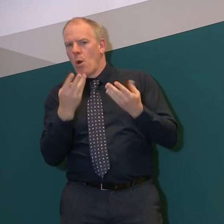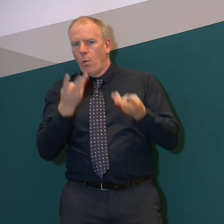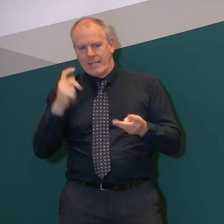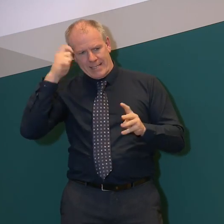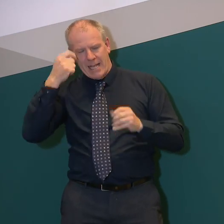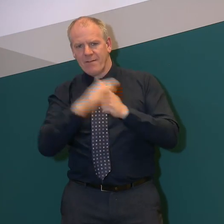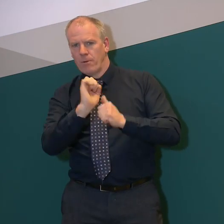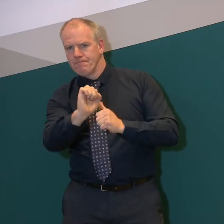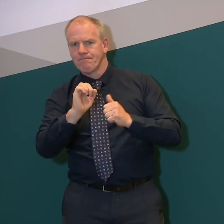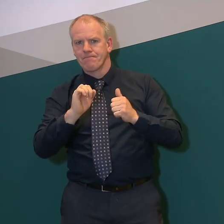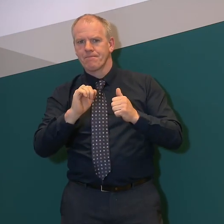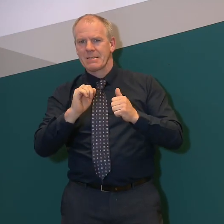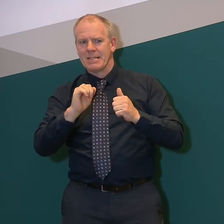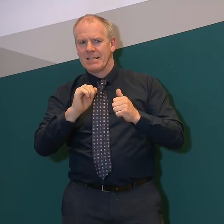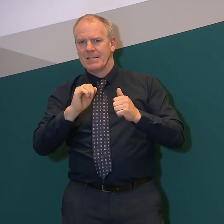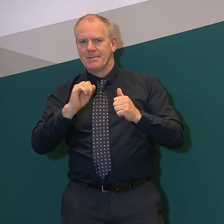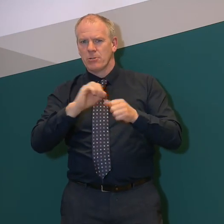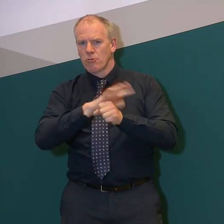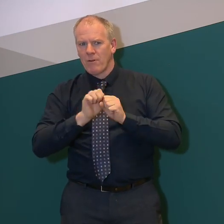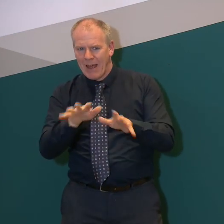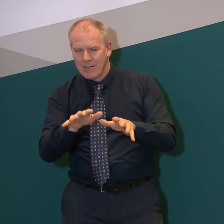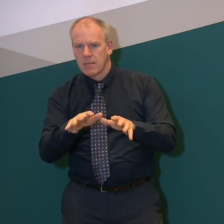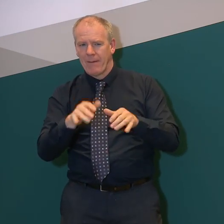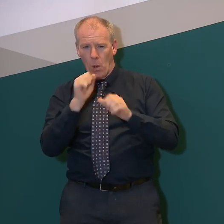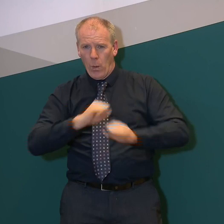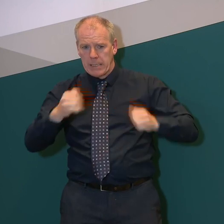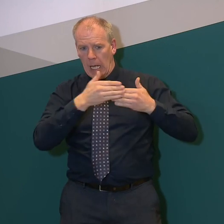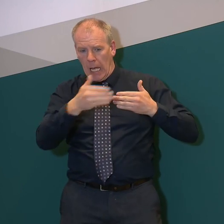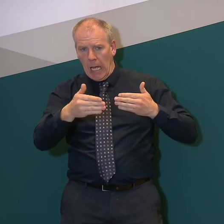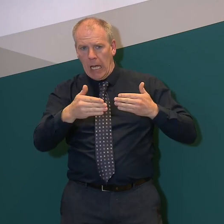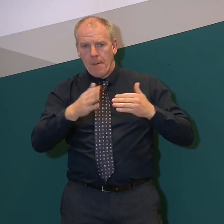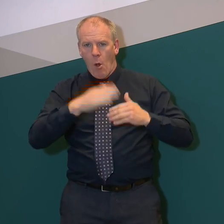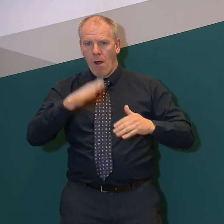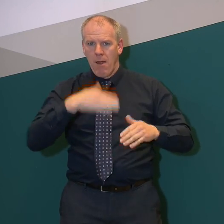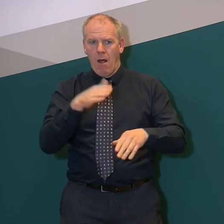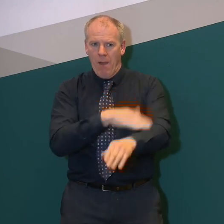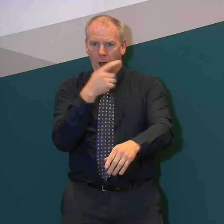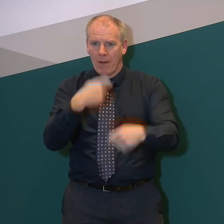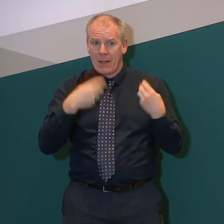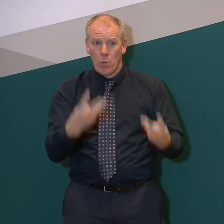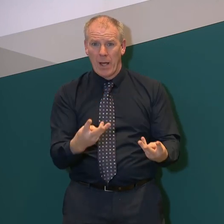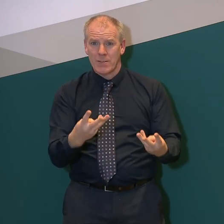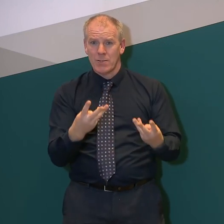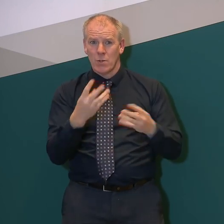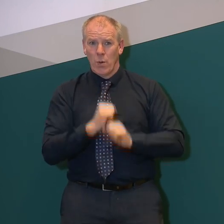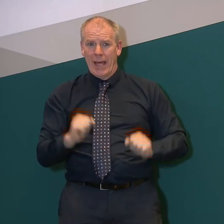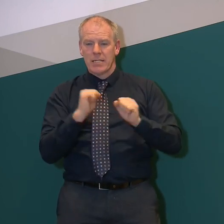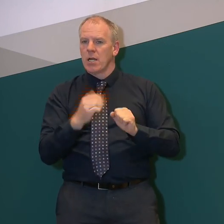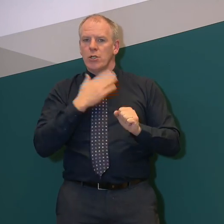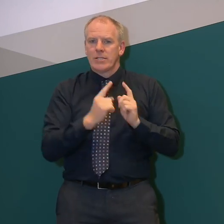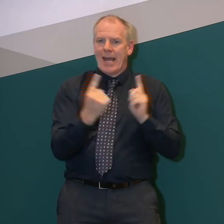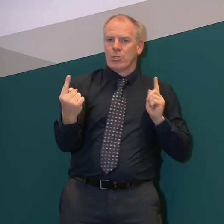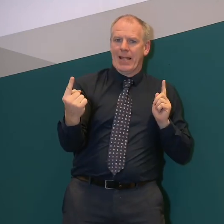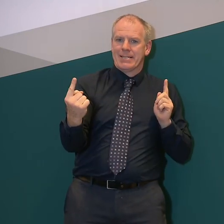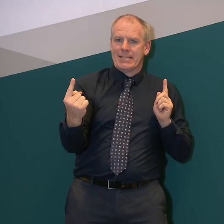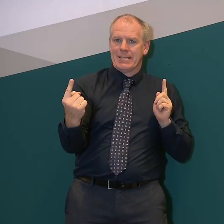tested, if you're waiting for longer than we would like you to be waiting for a test, if you're waiting longer than you'd like to wait yourself for a test, isolate yourself